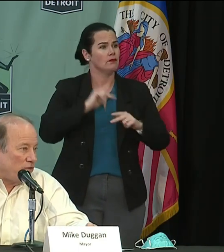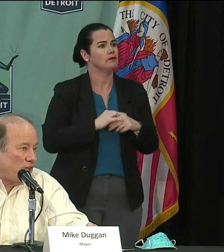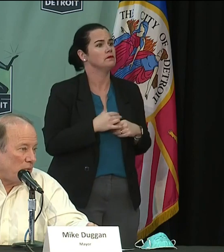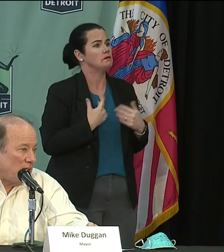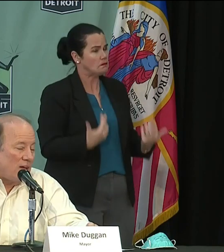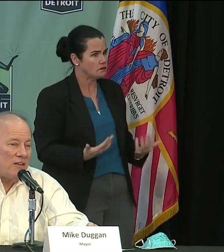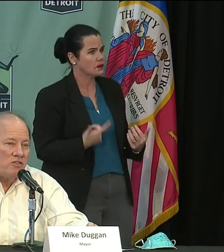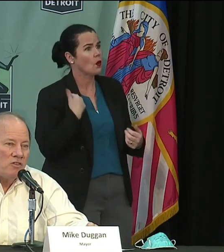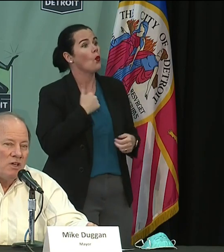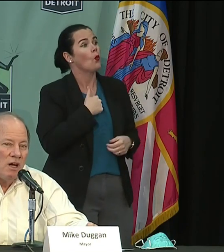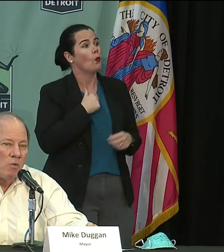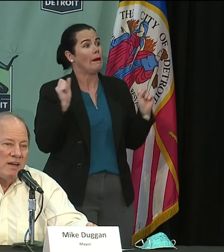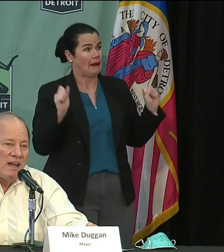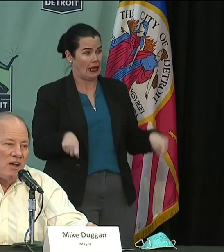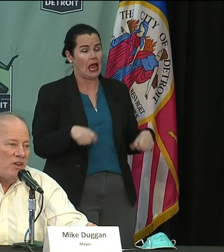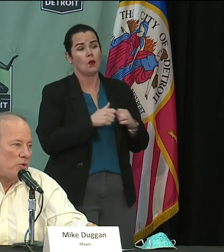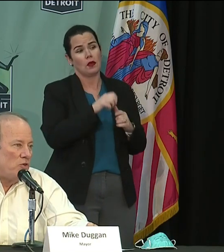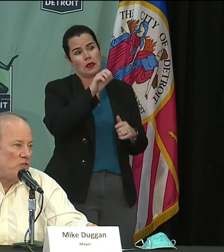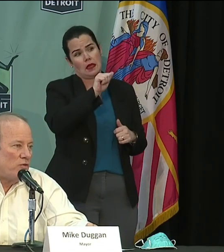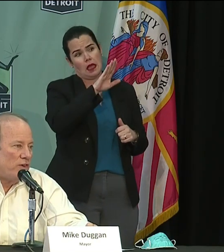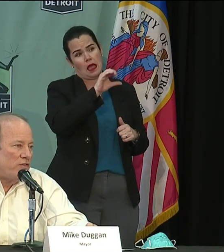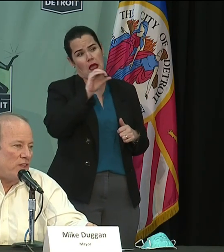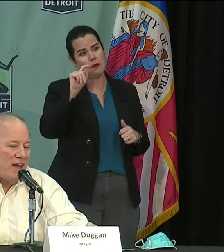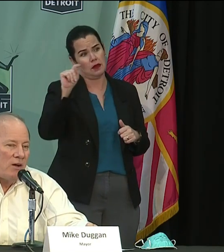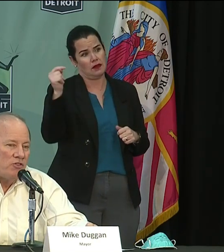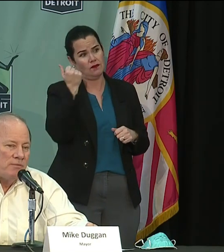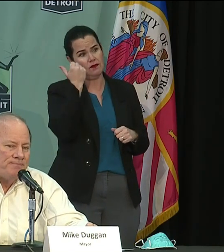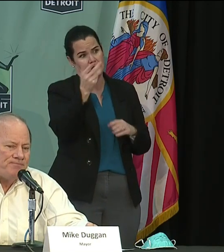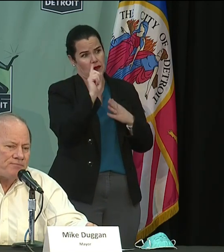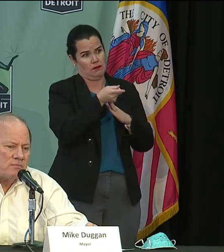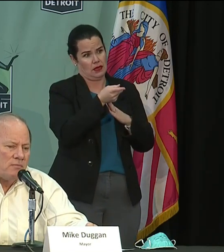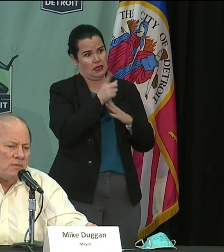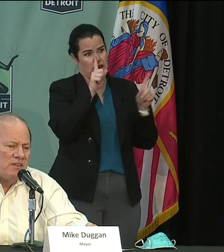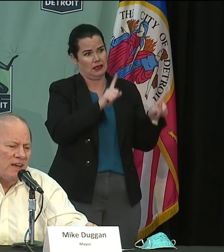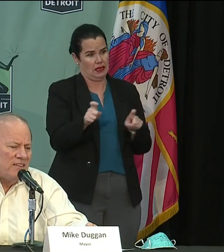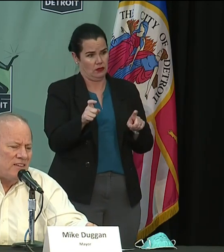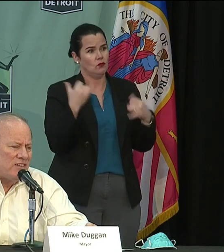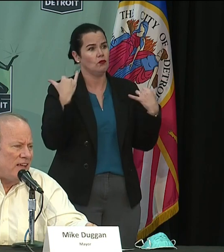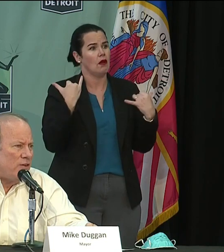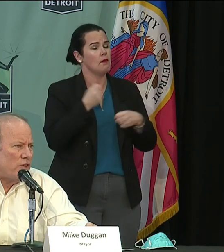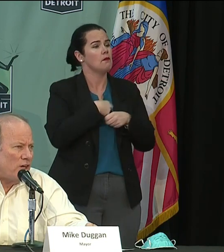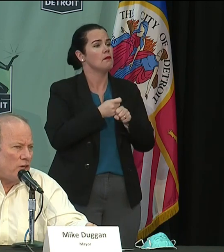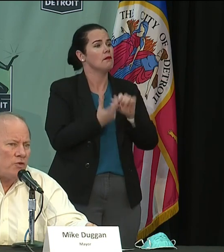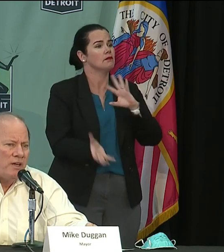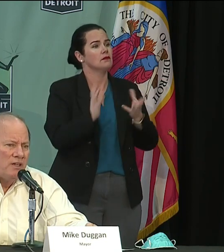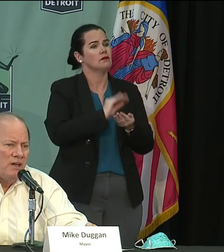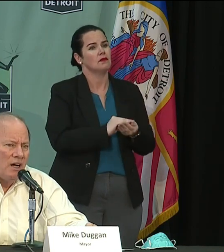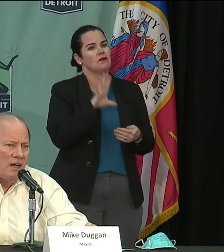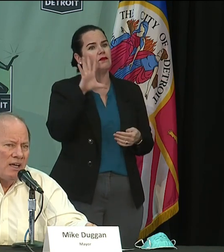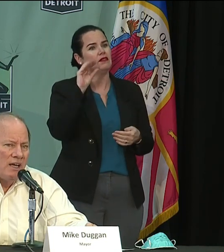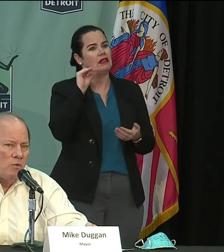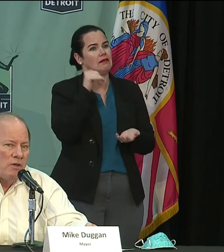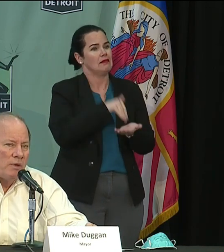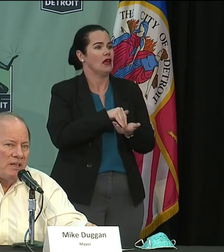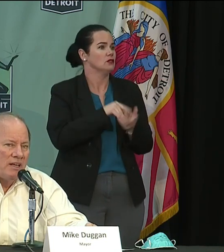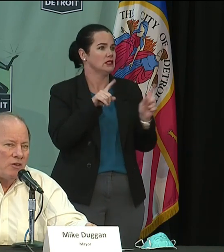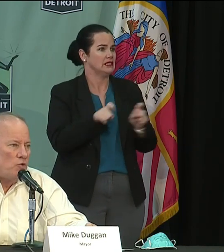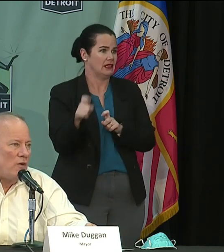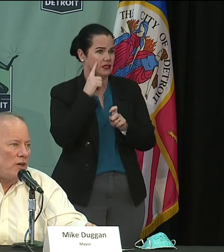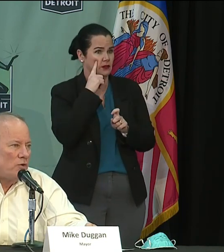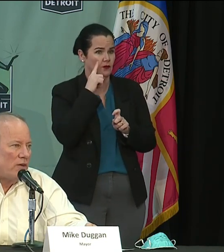Abbott 15-minute tests. Right now they're producing 50,000 test kits a day for the country, and we've